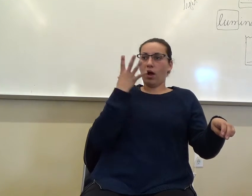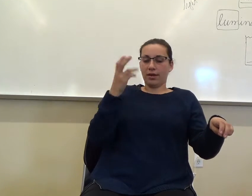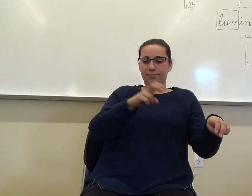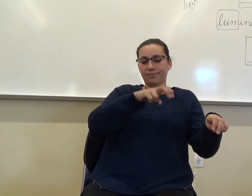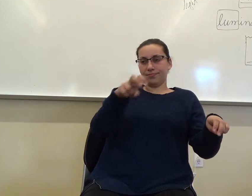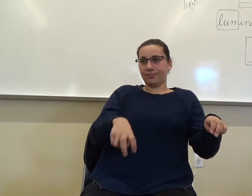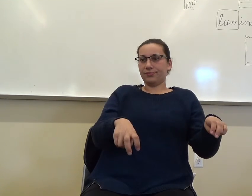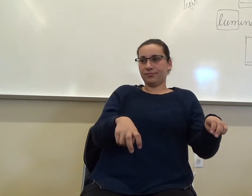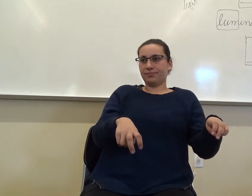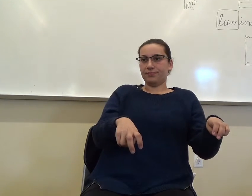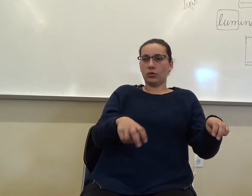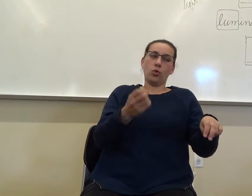if you